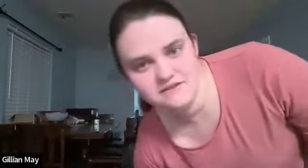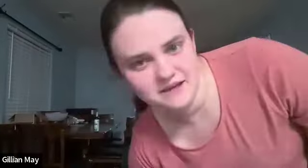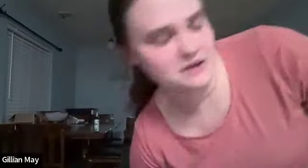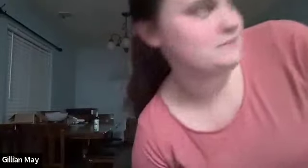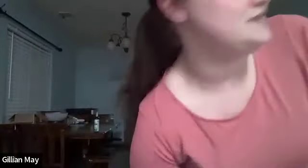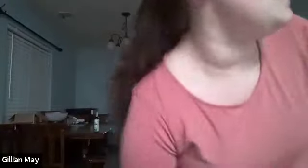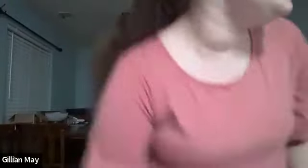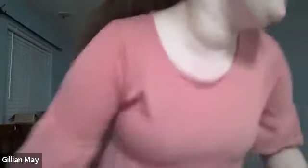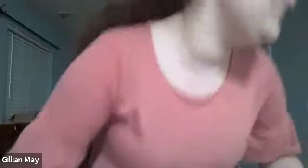like a penguin. It's really cute.